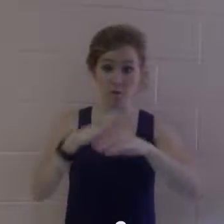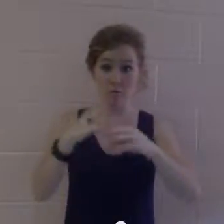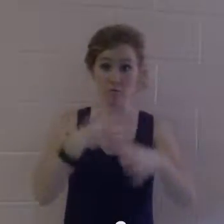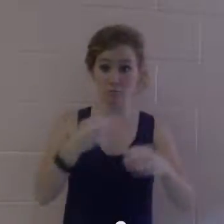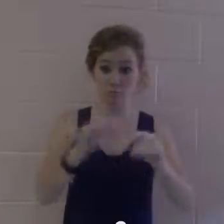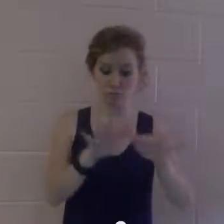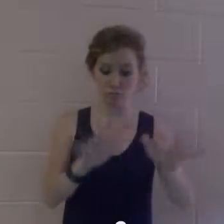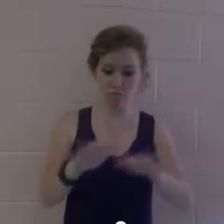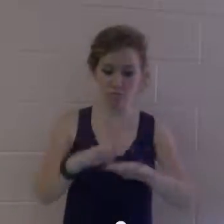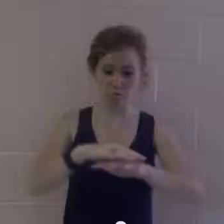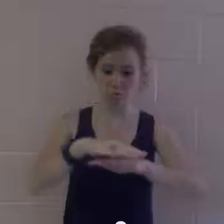The snow is melting,